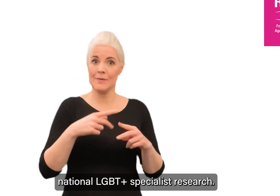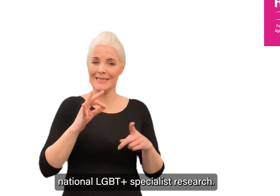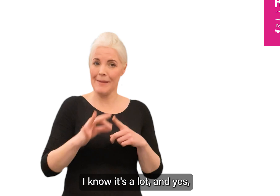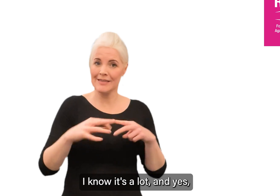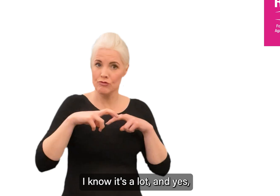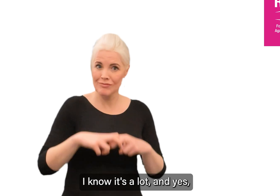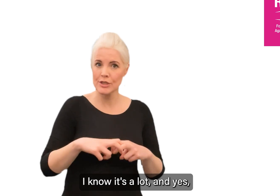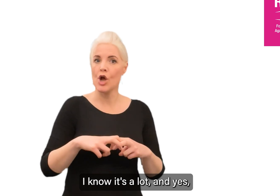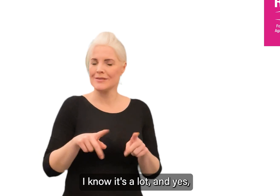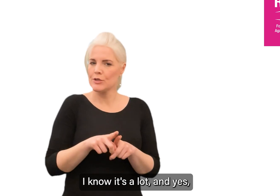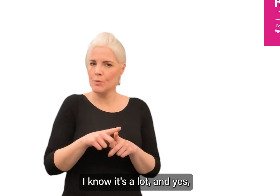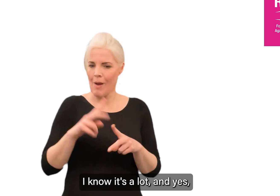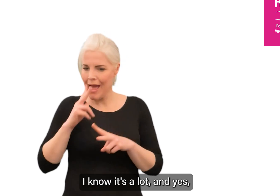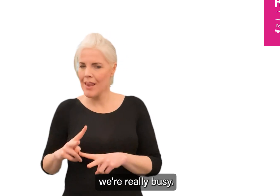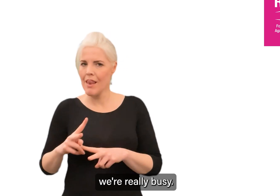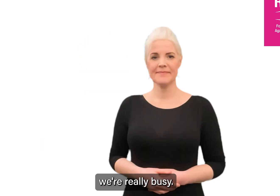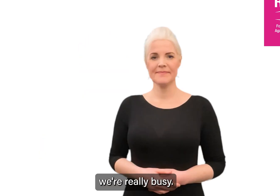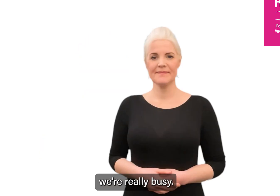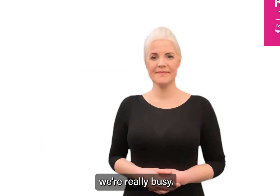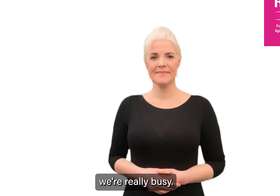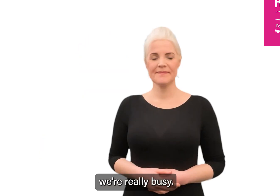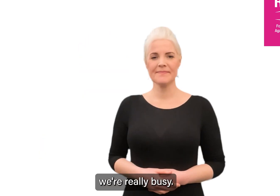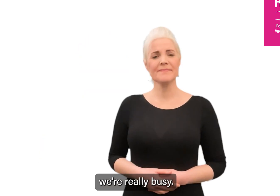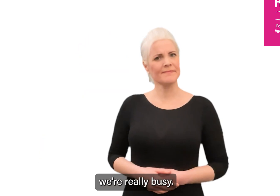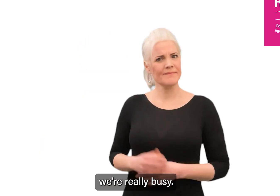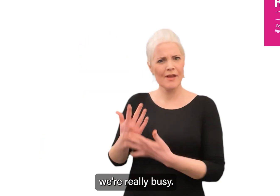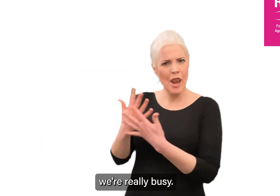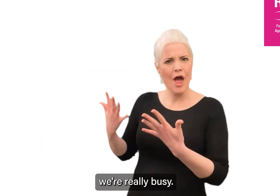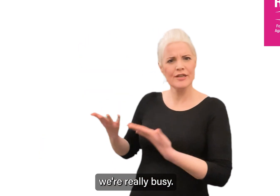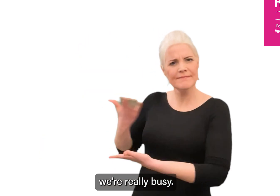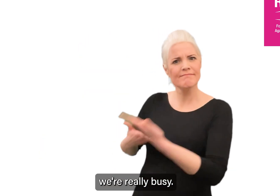specialist research. I know it's a lot, and yes, we are really busy.